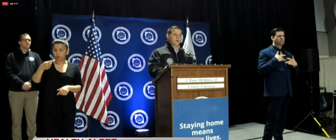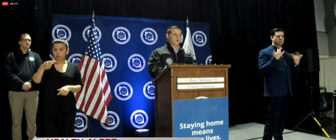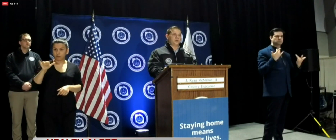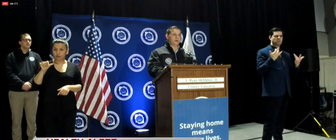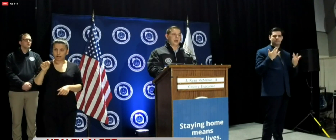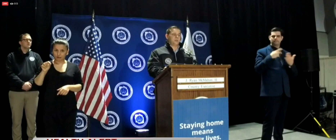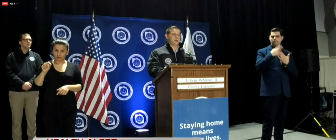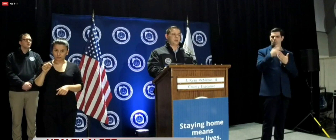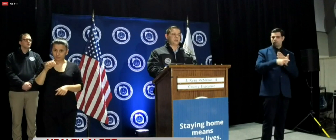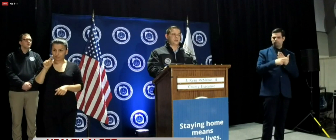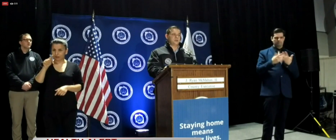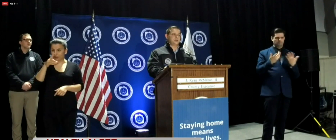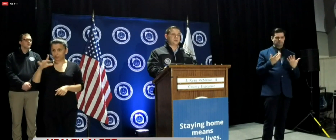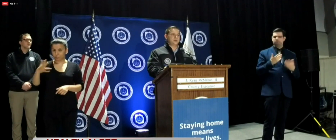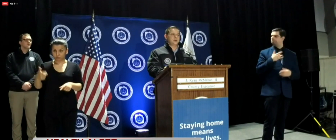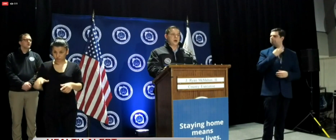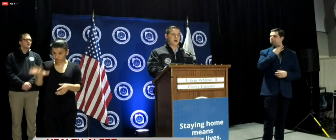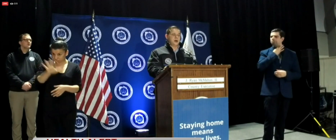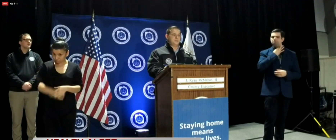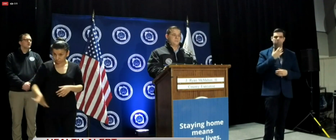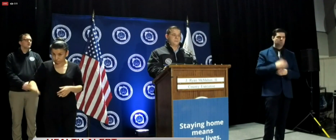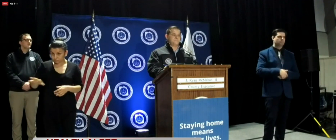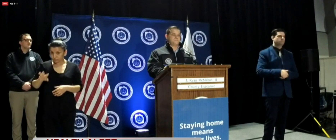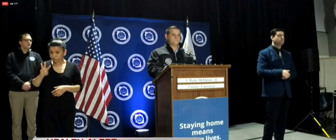we had over 30 applications.